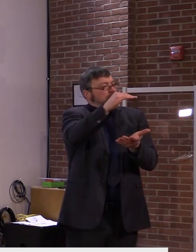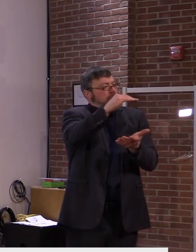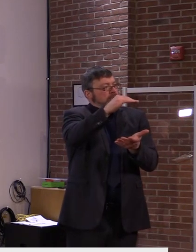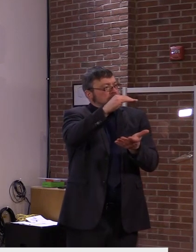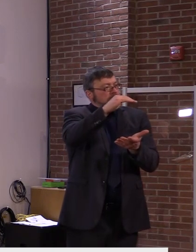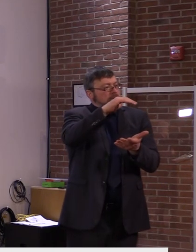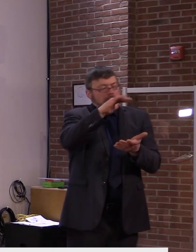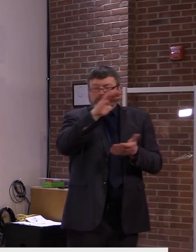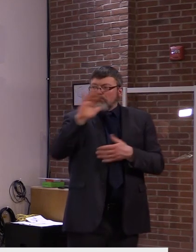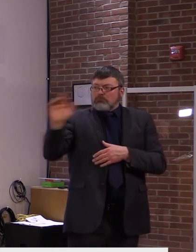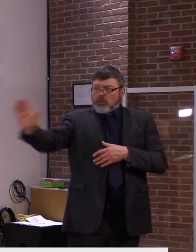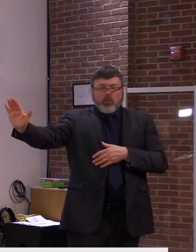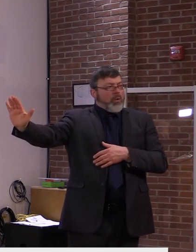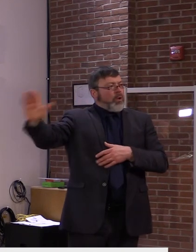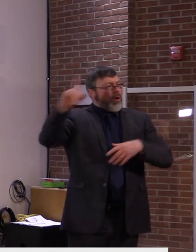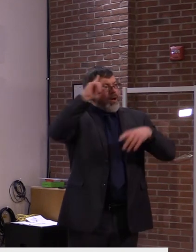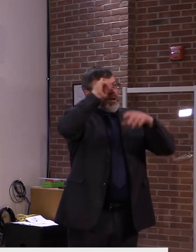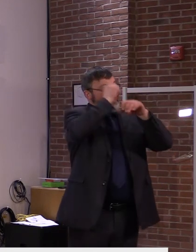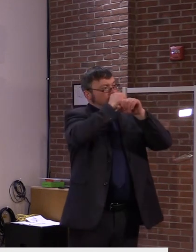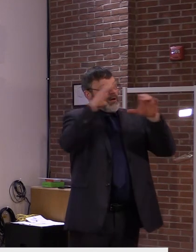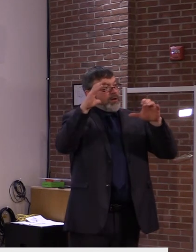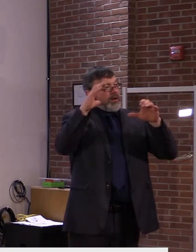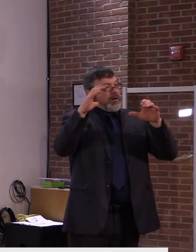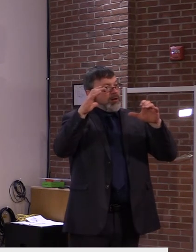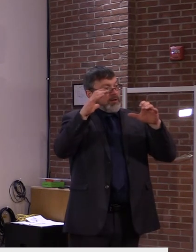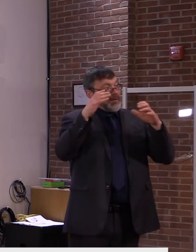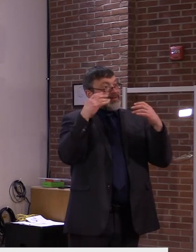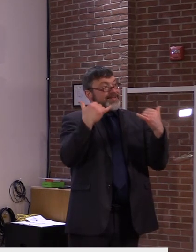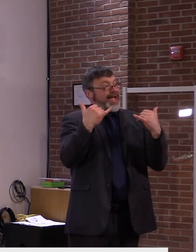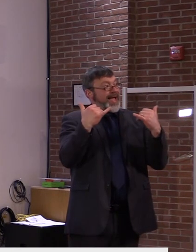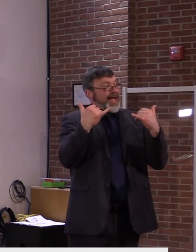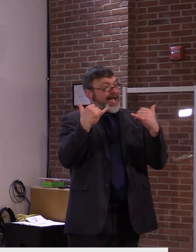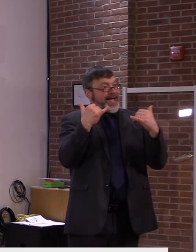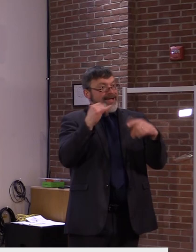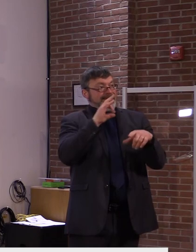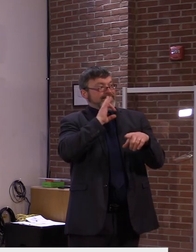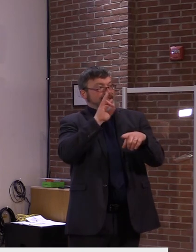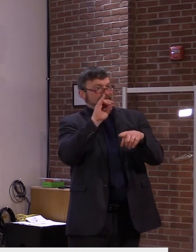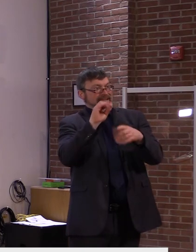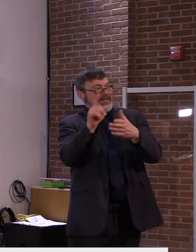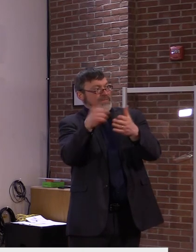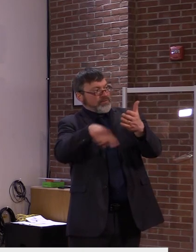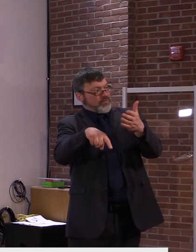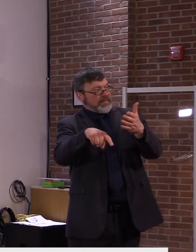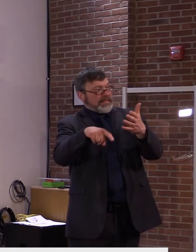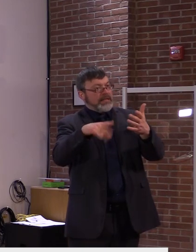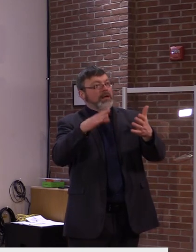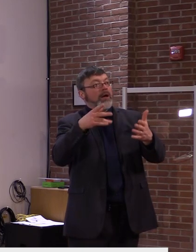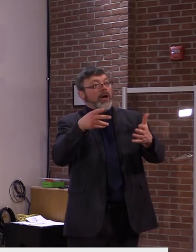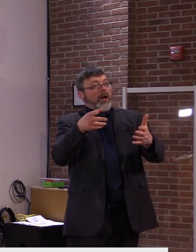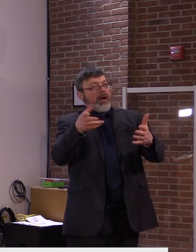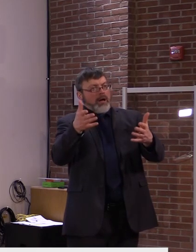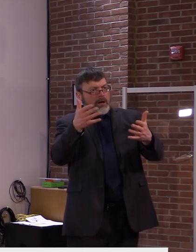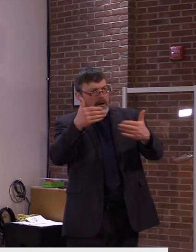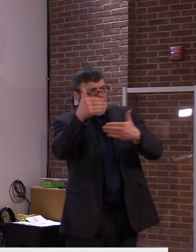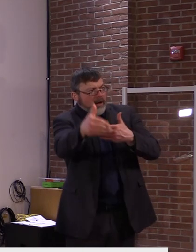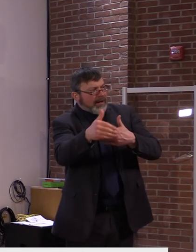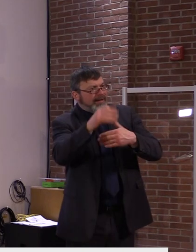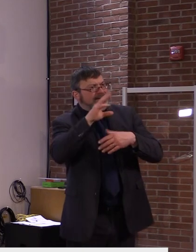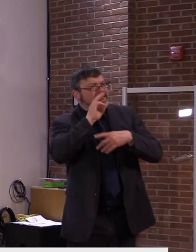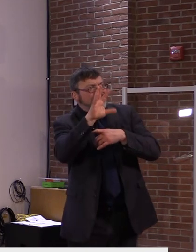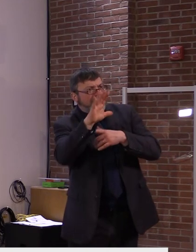65 plus age bands, if you're anticipating that to speed up, and if so, if we're going to have to